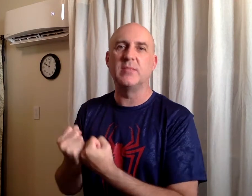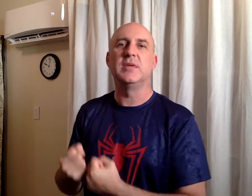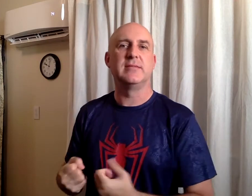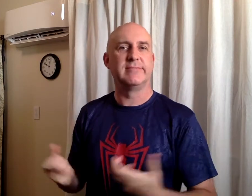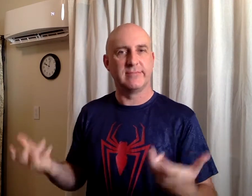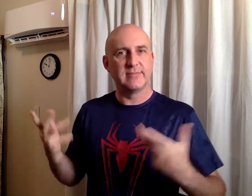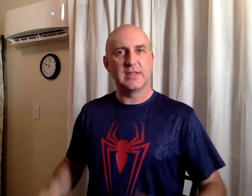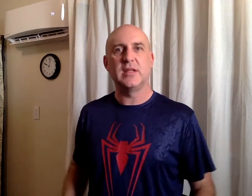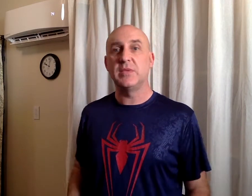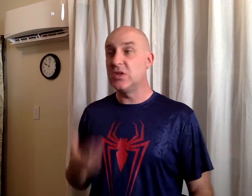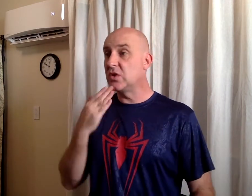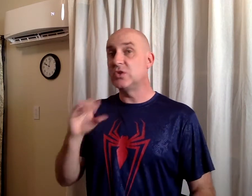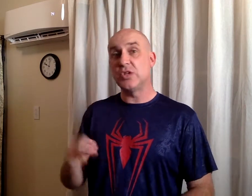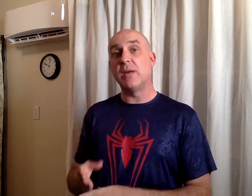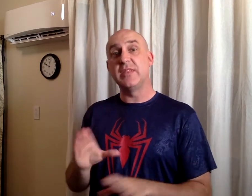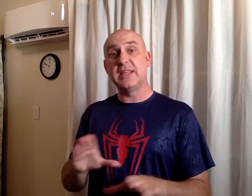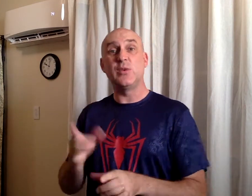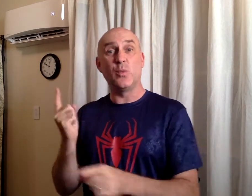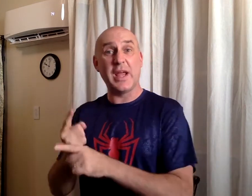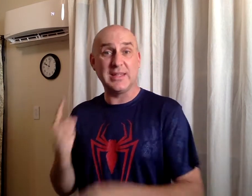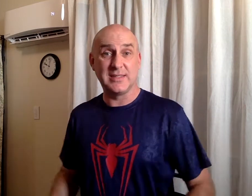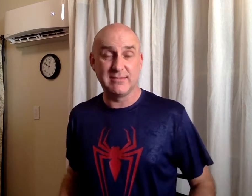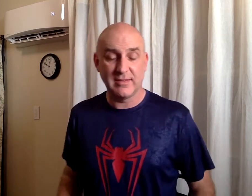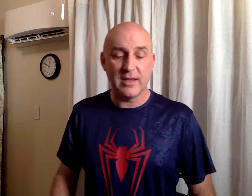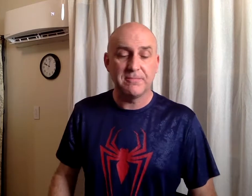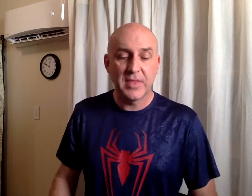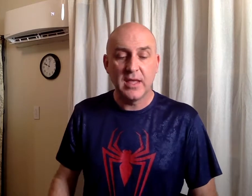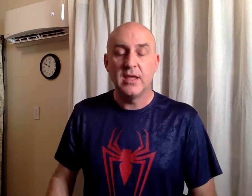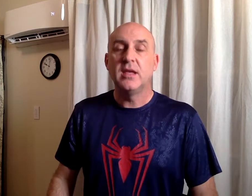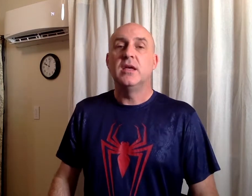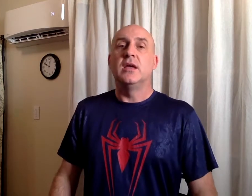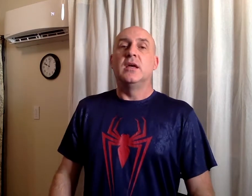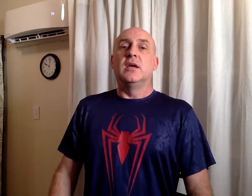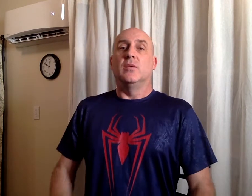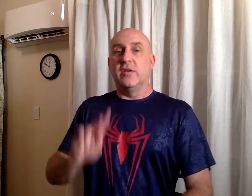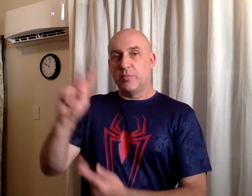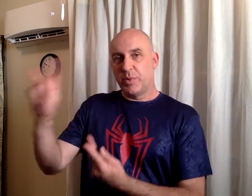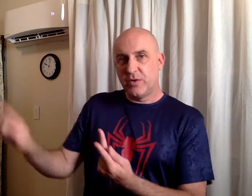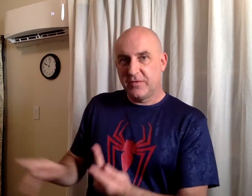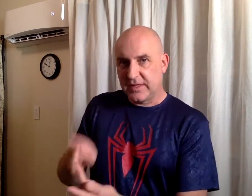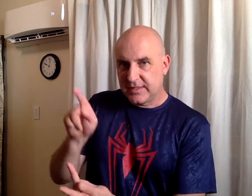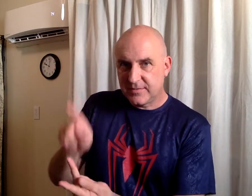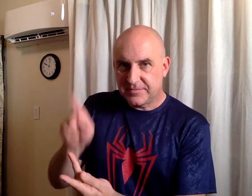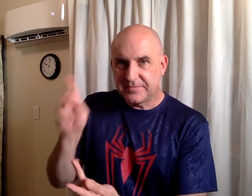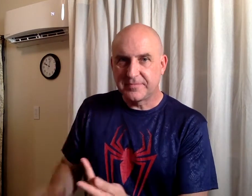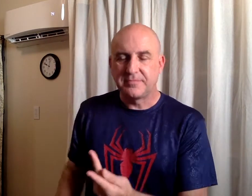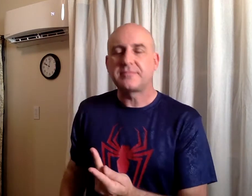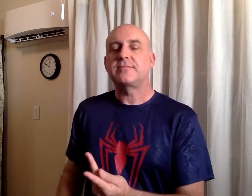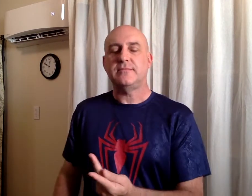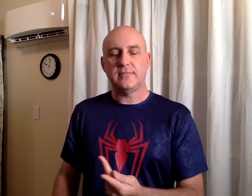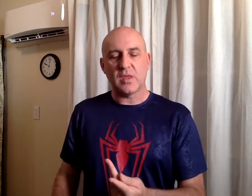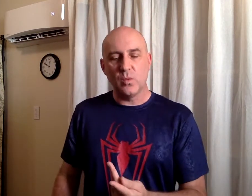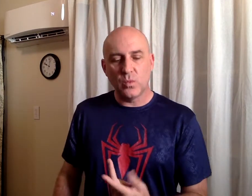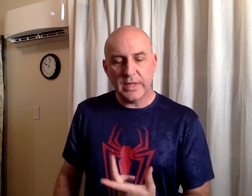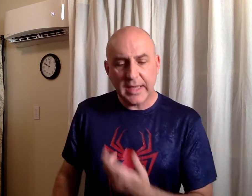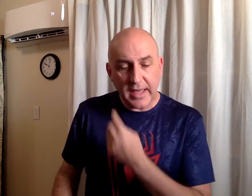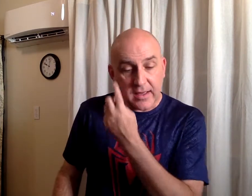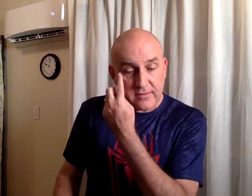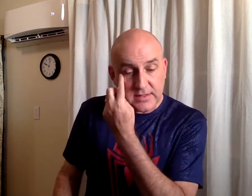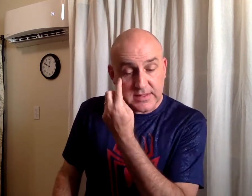and tell them they did a good job, that they did it right, okay? We have perfect. We have the